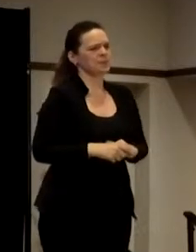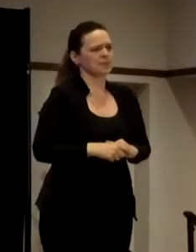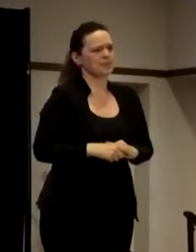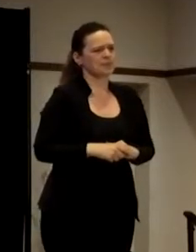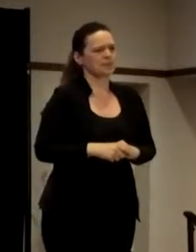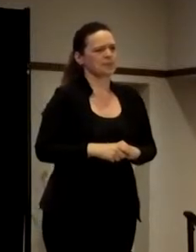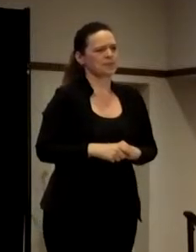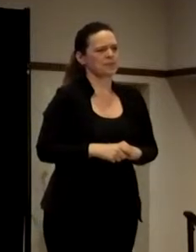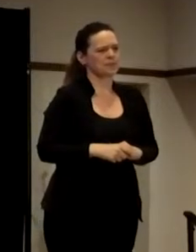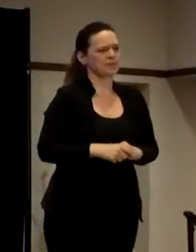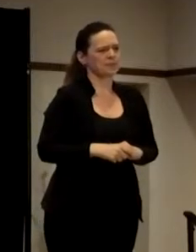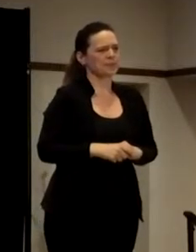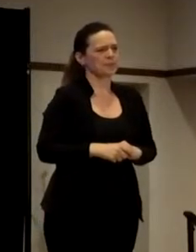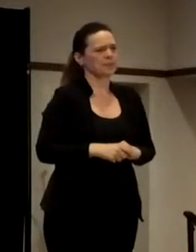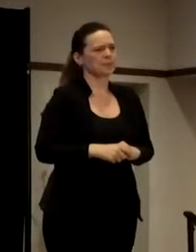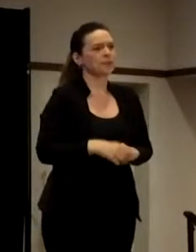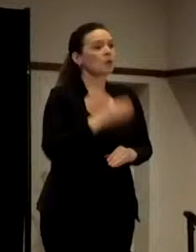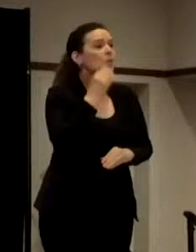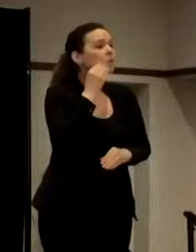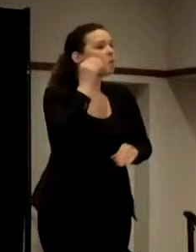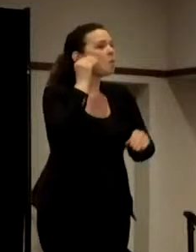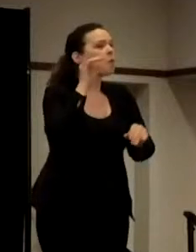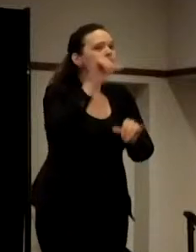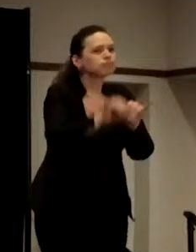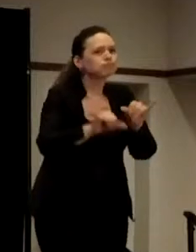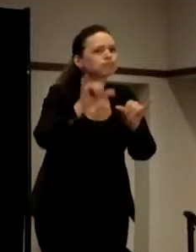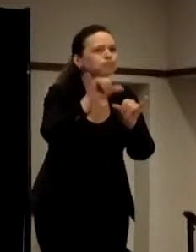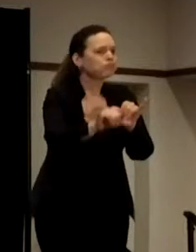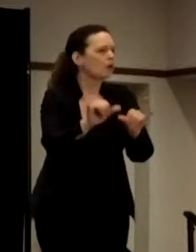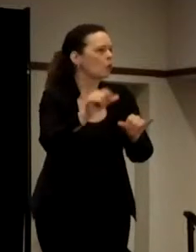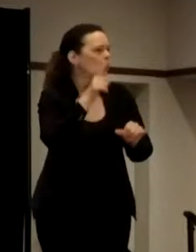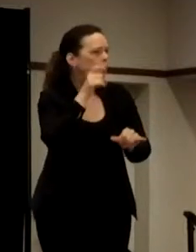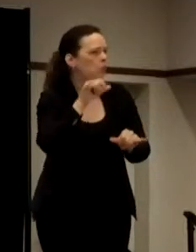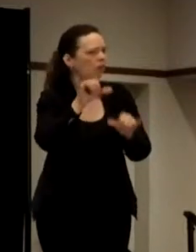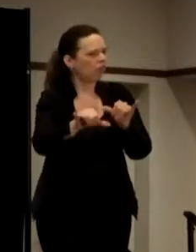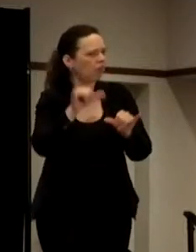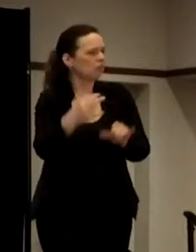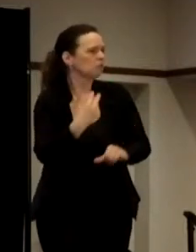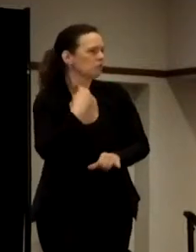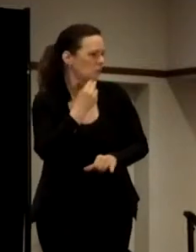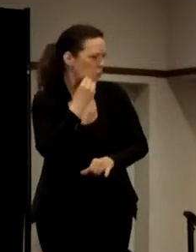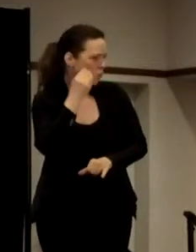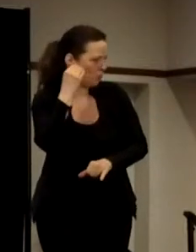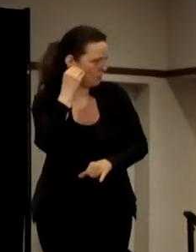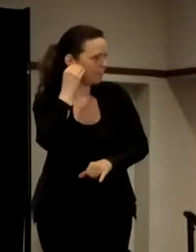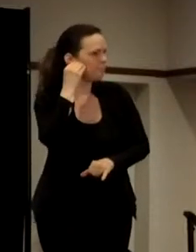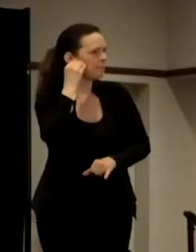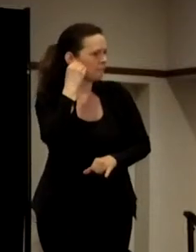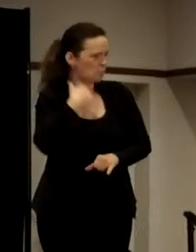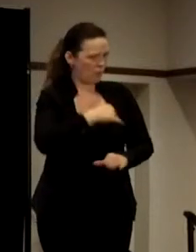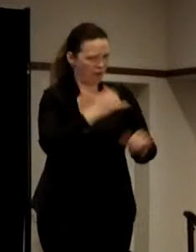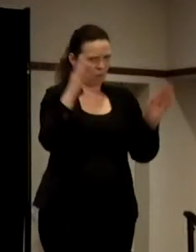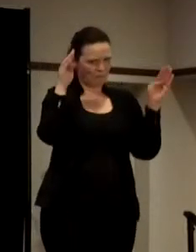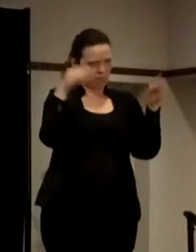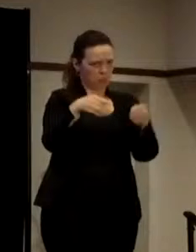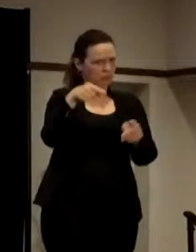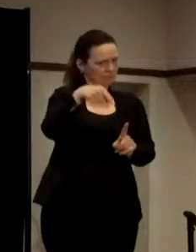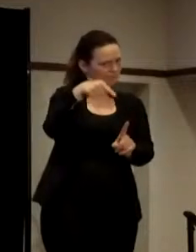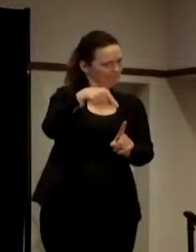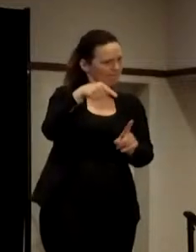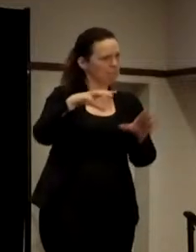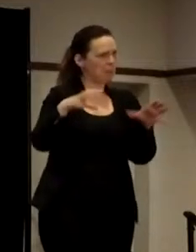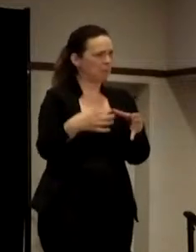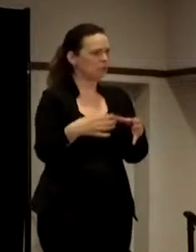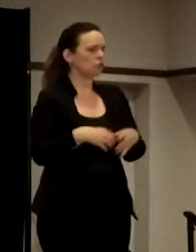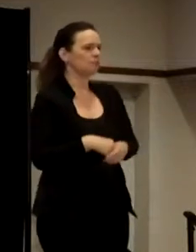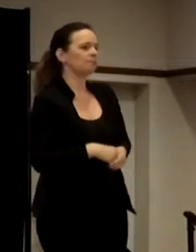is getting to the folks who can't leave their homes. Last week, we talked about an Essential Health.